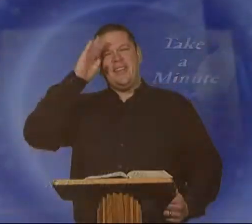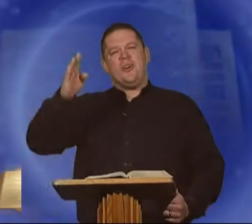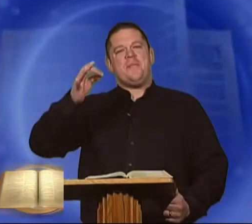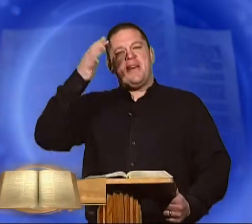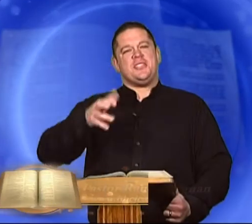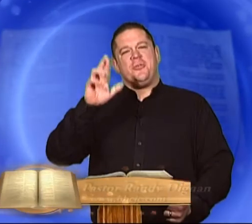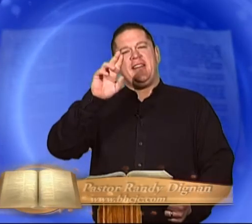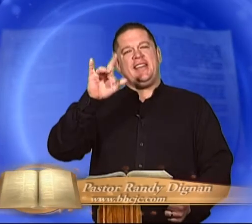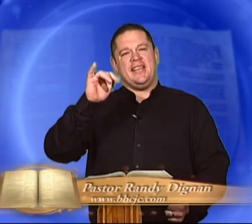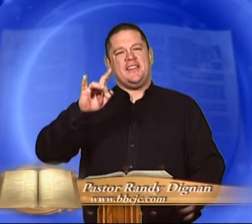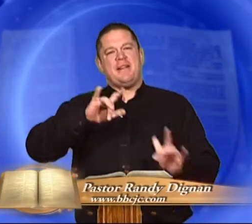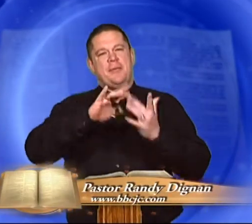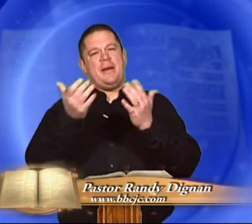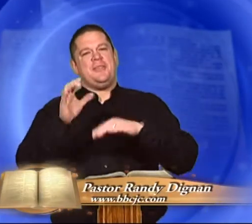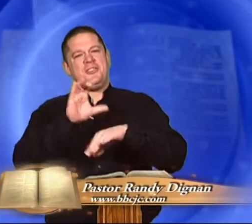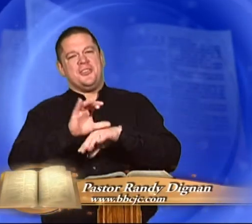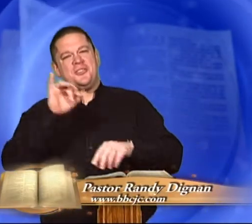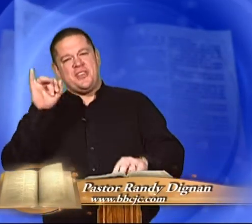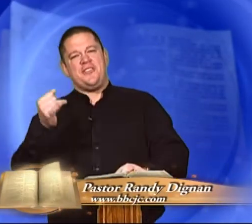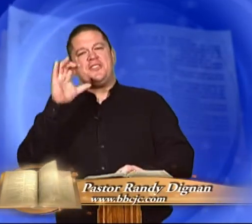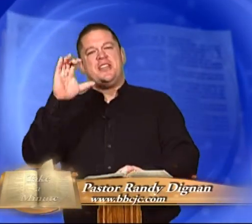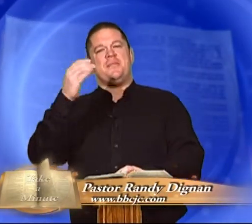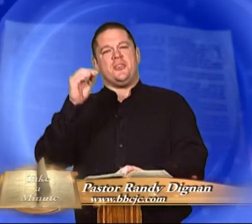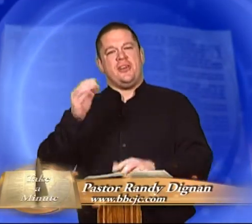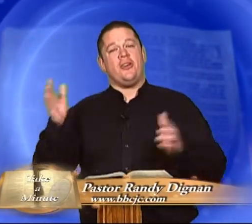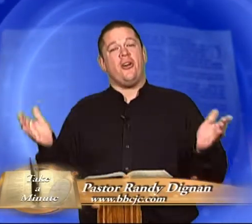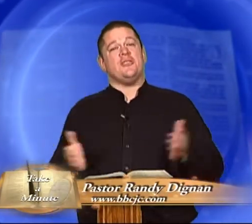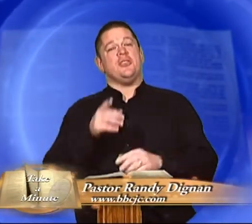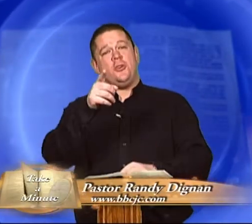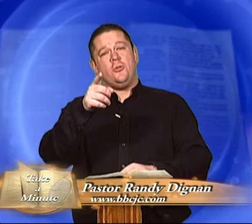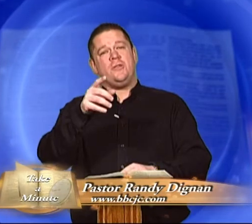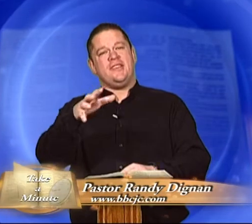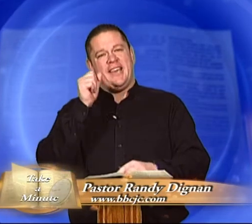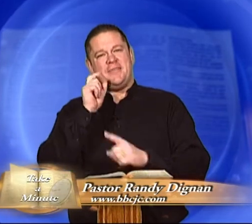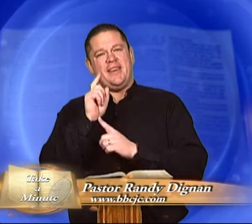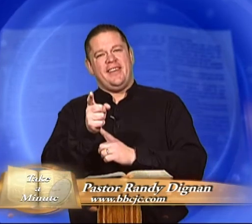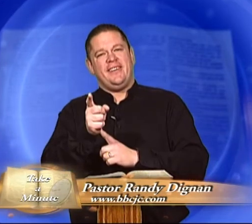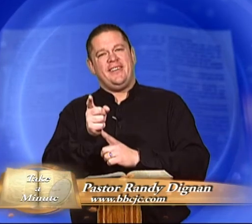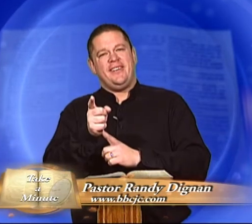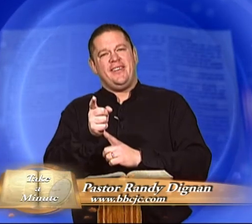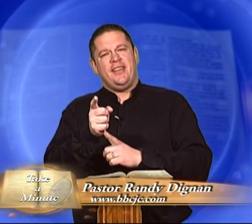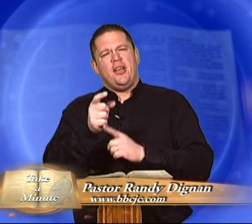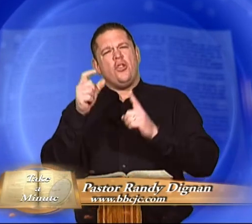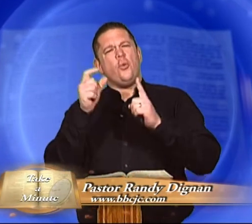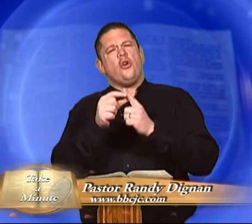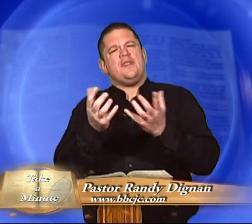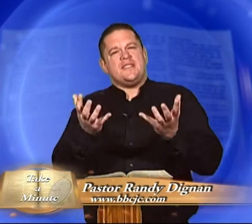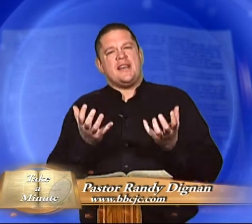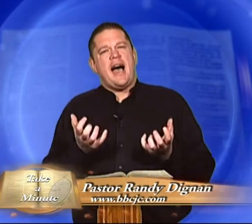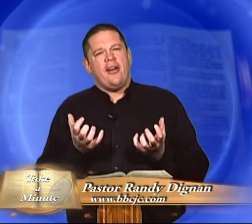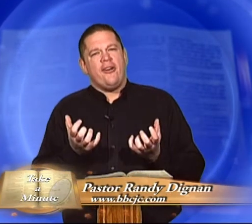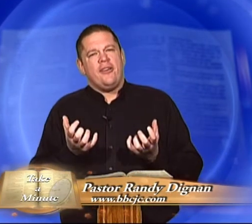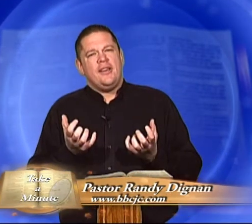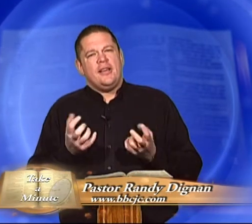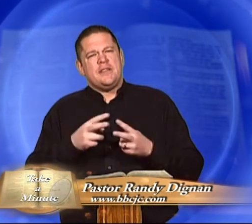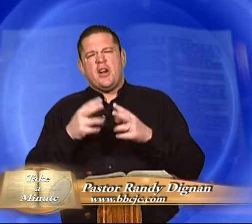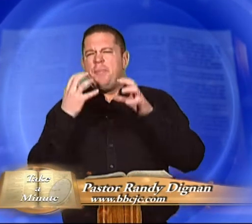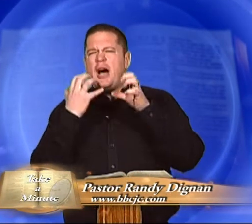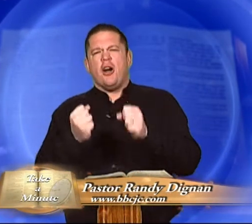Hello, I'm Pastor Randy Dignan of Bible Baptist Church in Jefferson City, Missouri, encouraging you to take a minute. The word desire is a very powerful